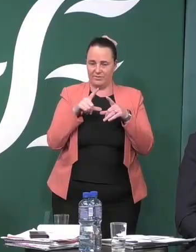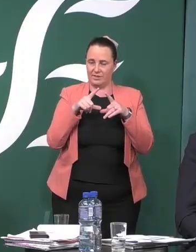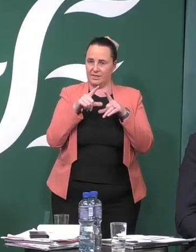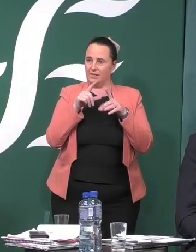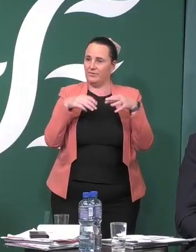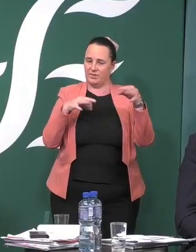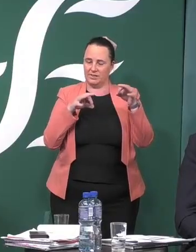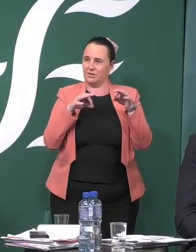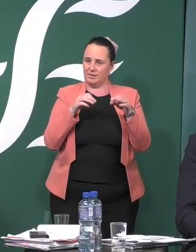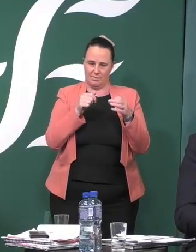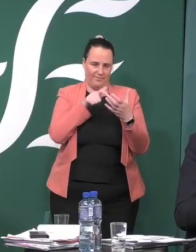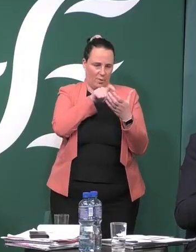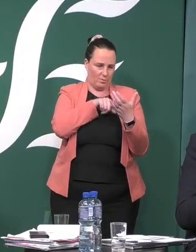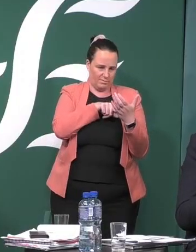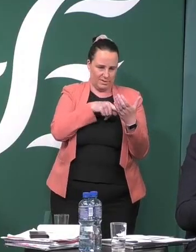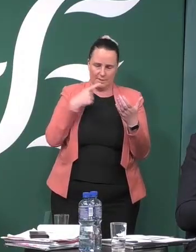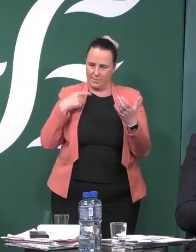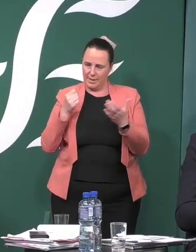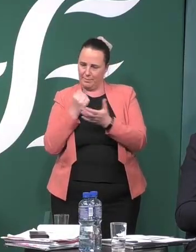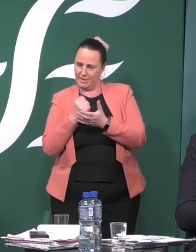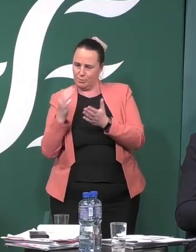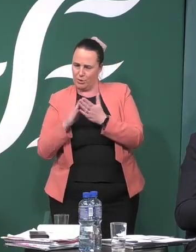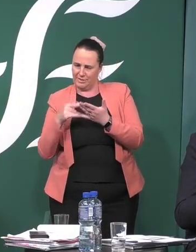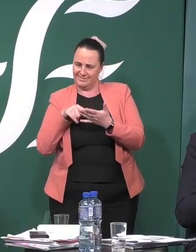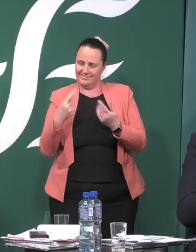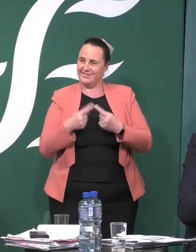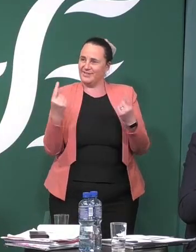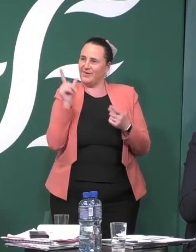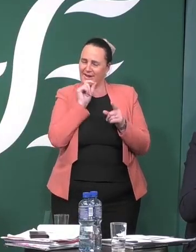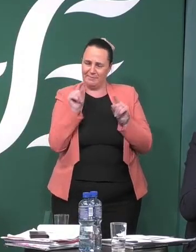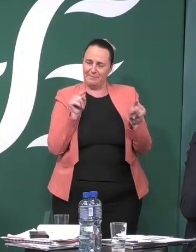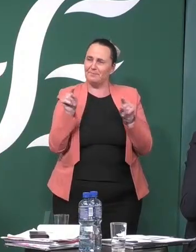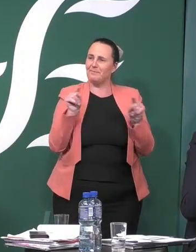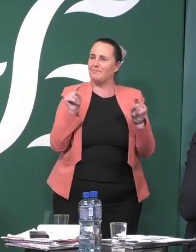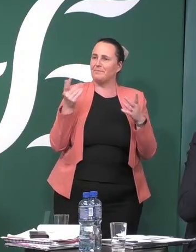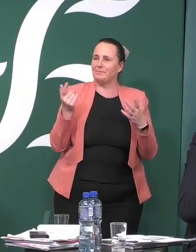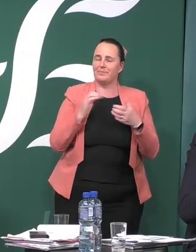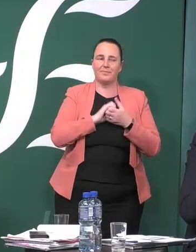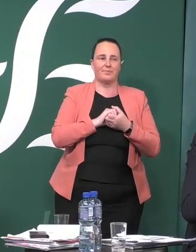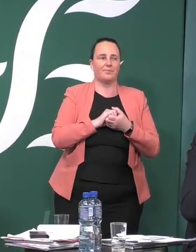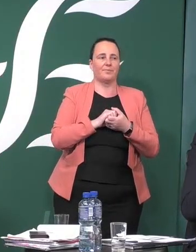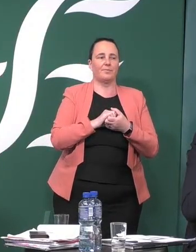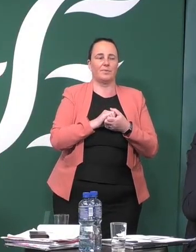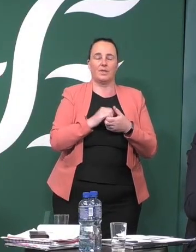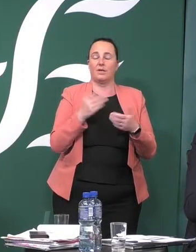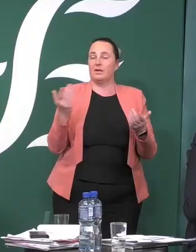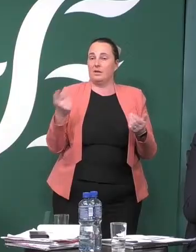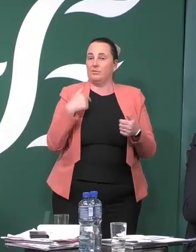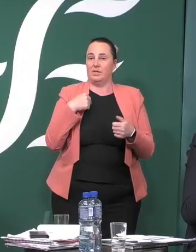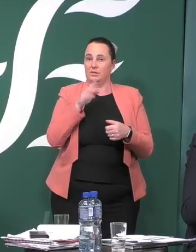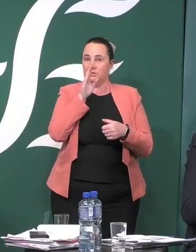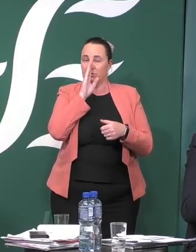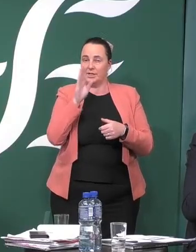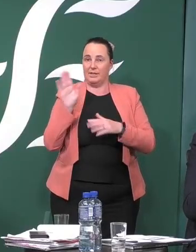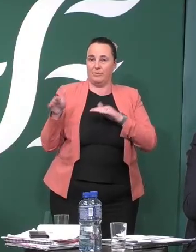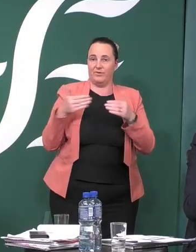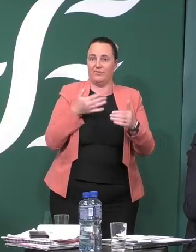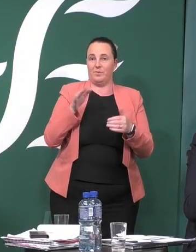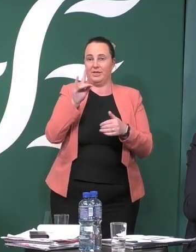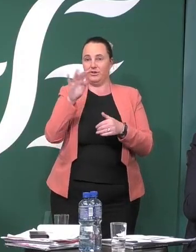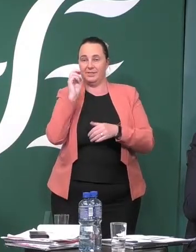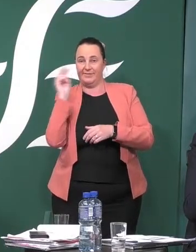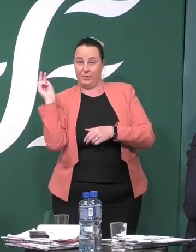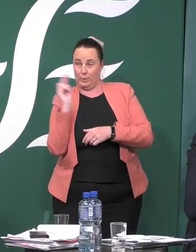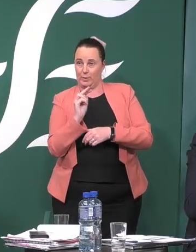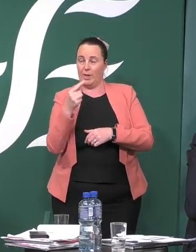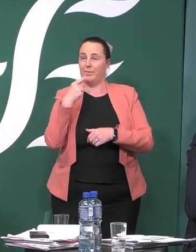different to your passport, when might you be expected to be available? My understanding is it's imminent. We're not directly providing that from a HSE perspective, but I